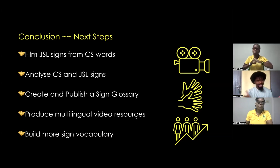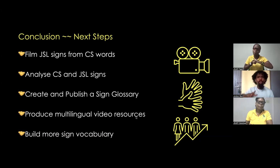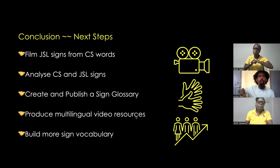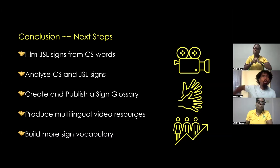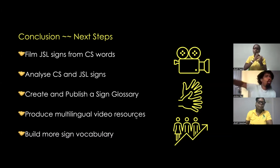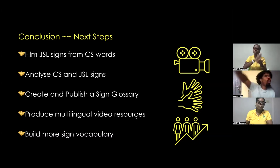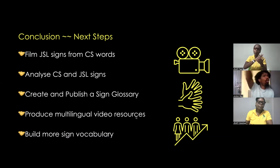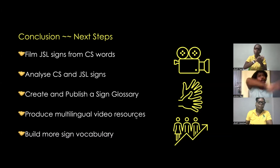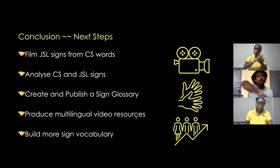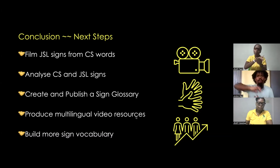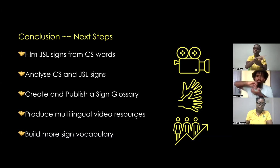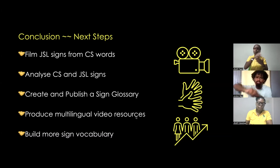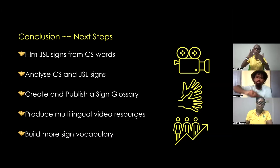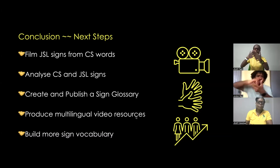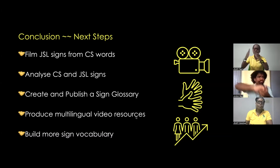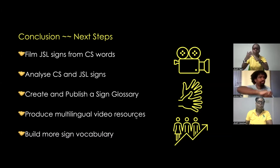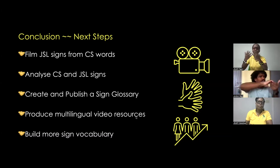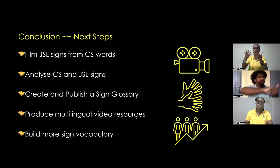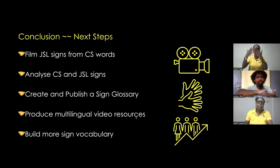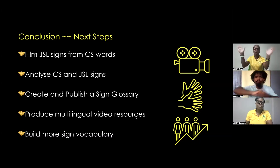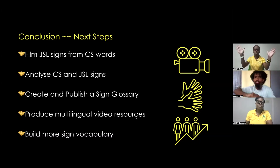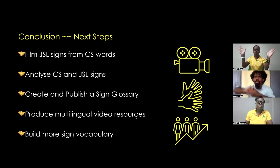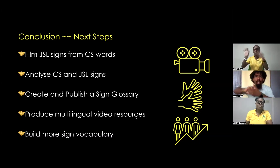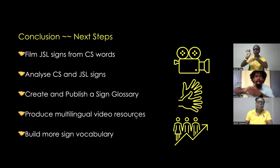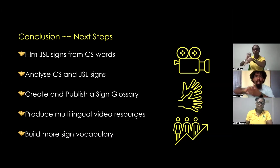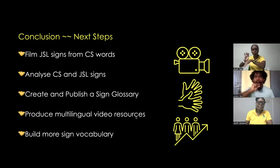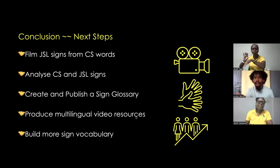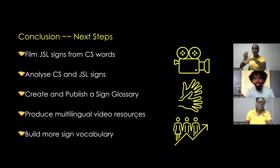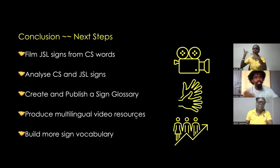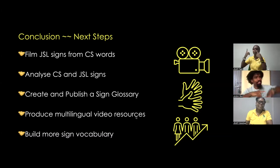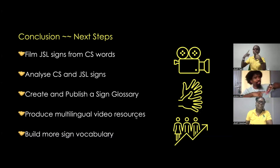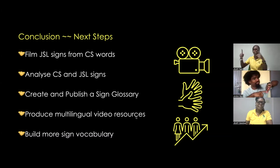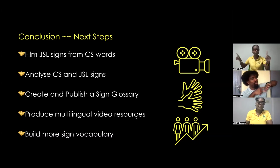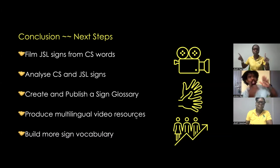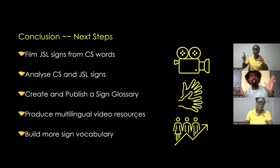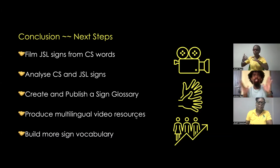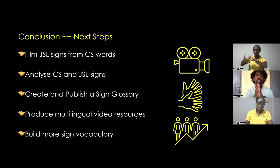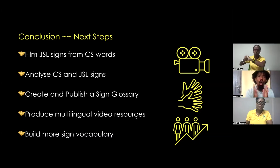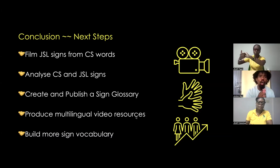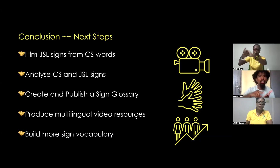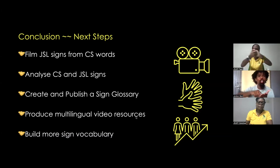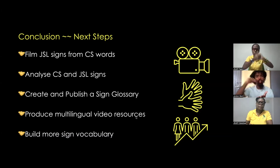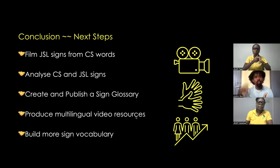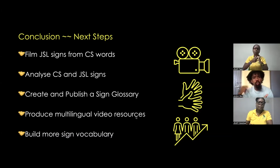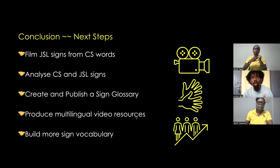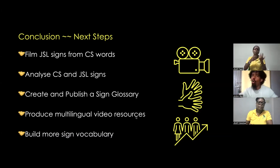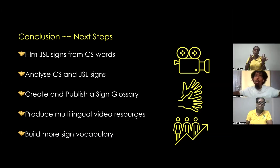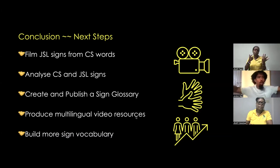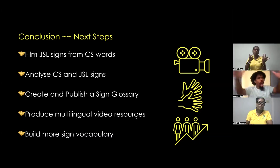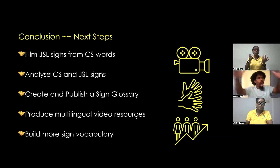one work, just JSL. No, we partner with the schools, we partner with the community in general, the churches, and we try to partner a